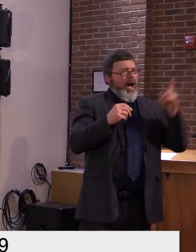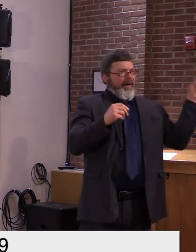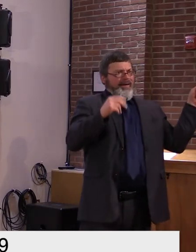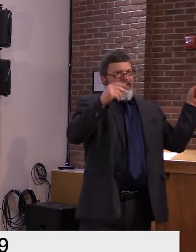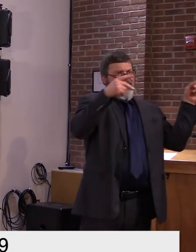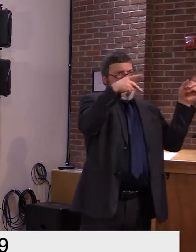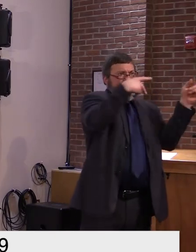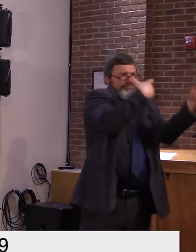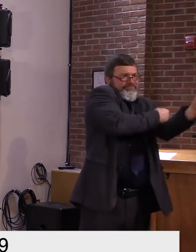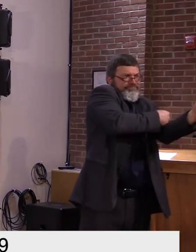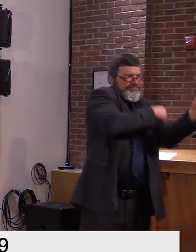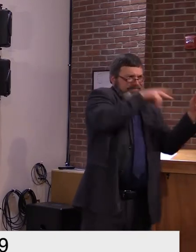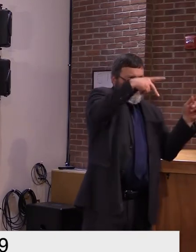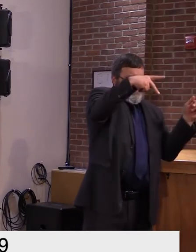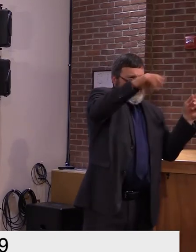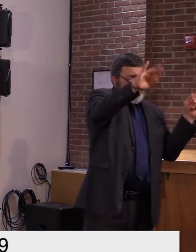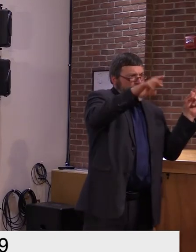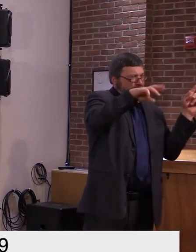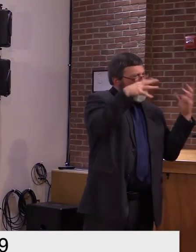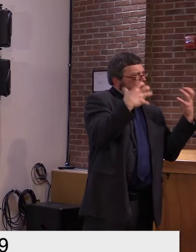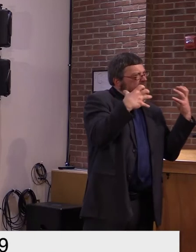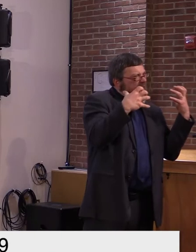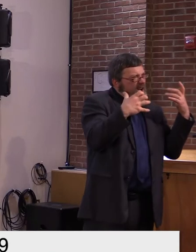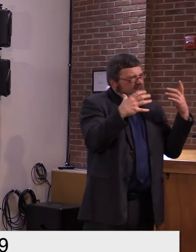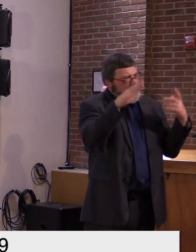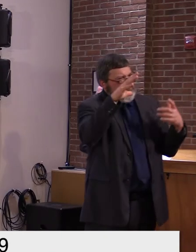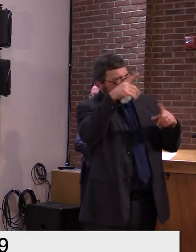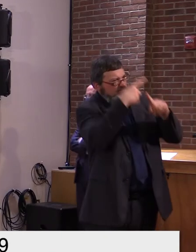I'm not sure, to tell you the truth, Steve.